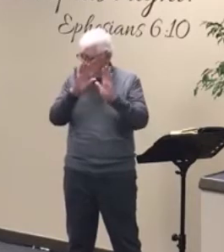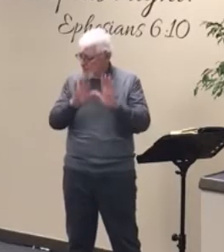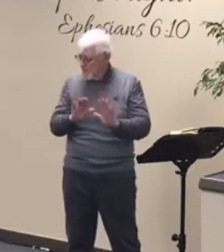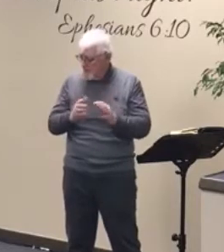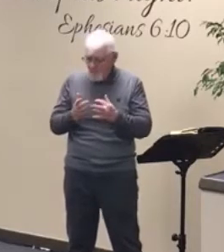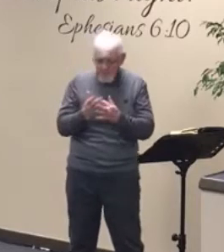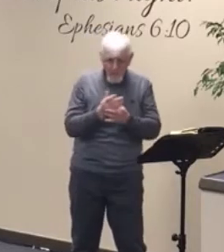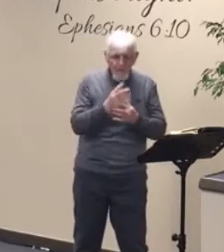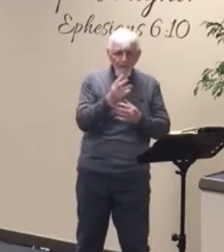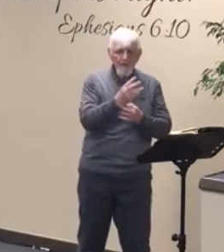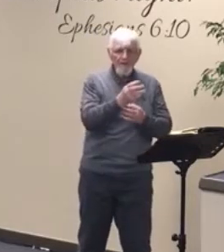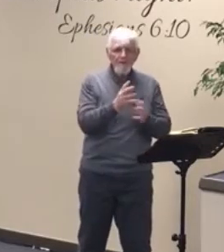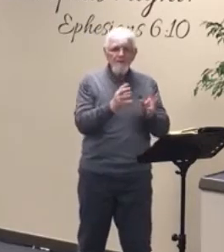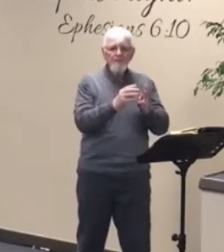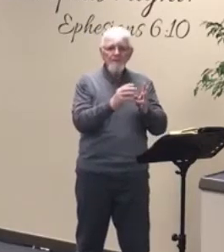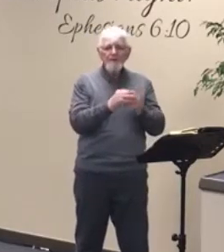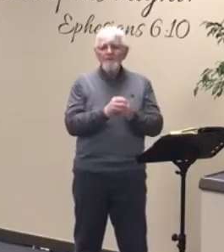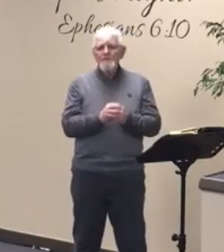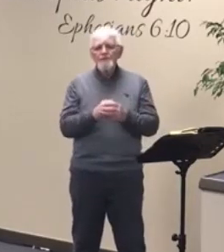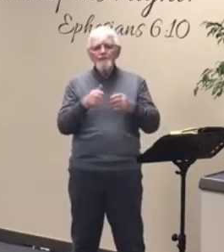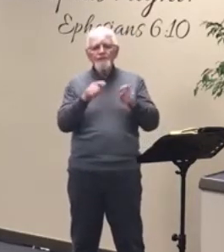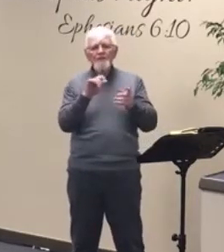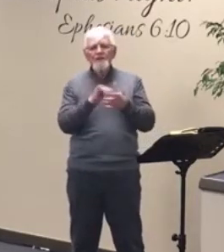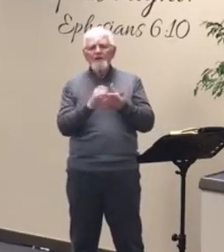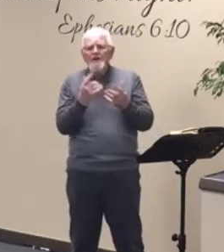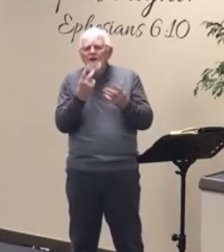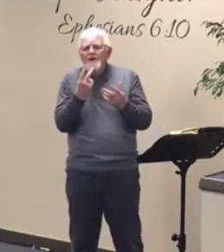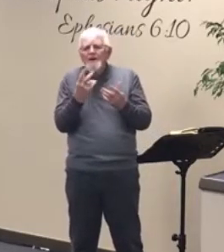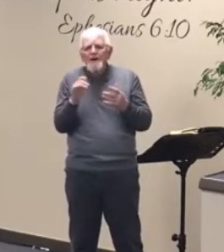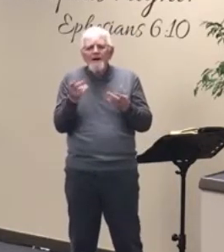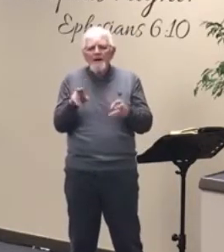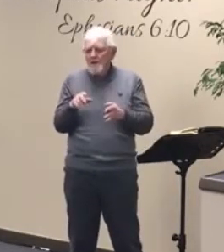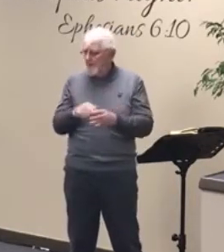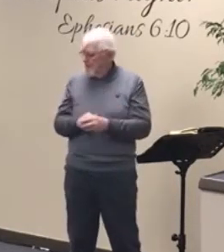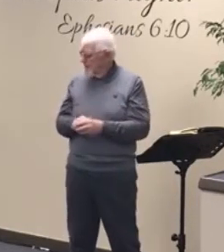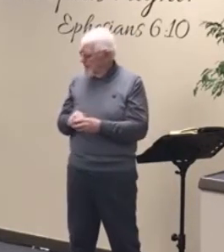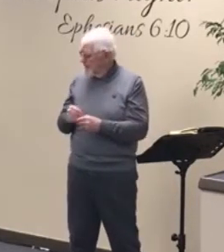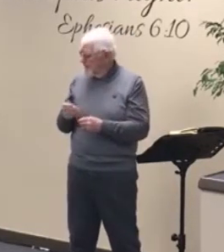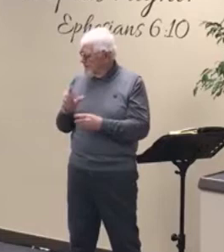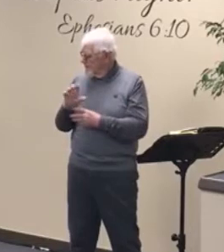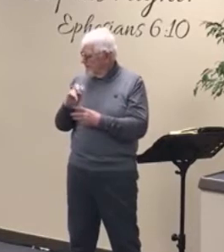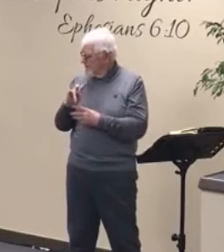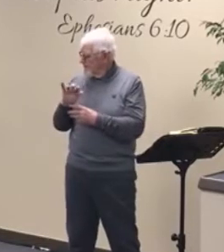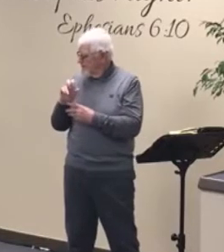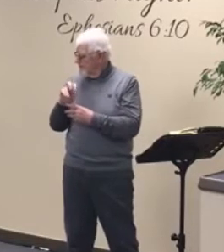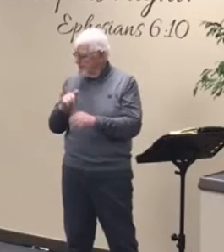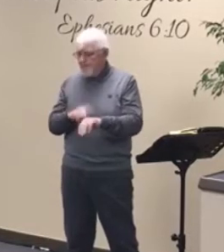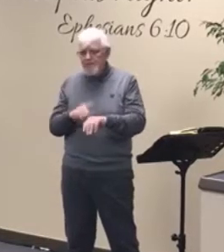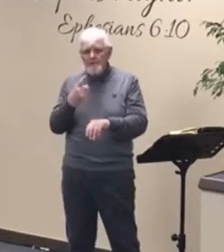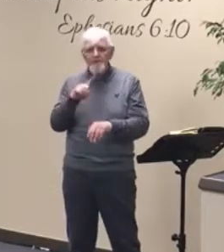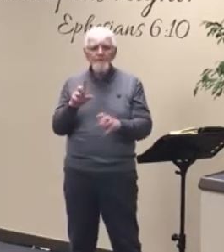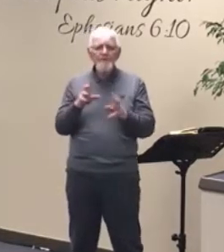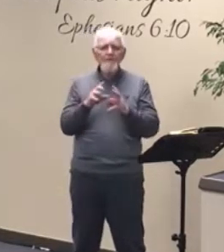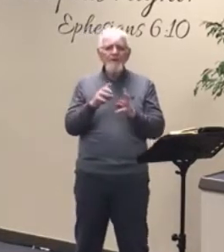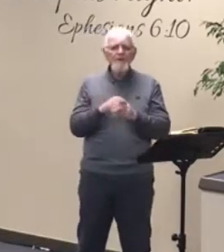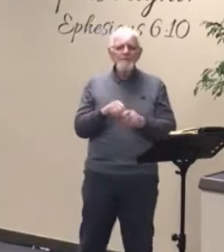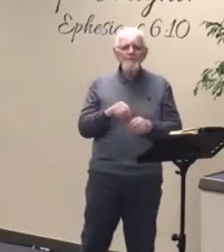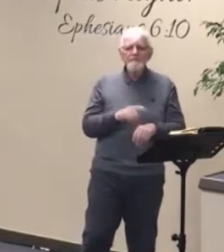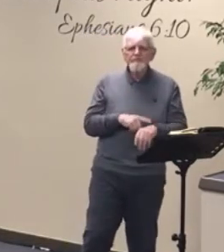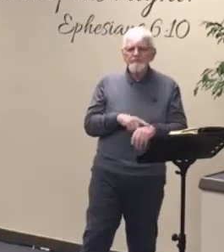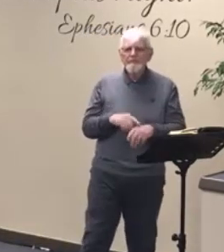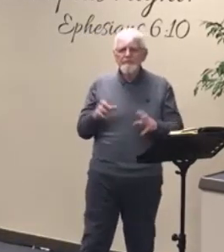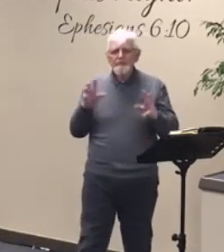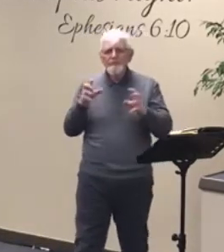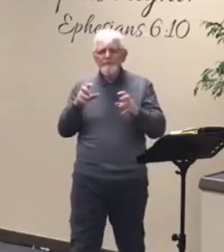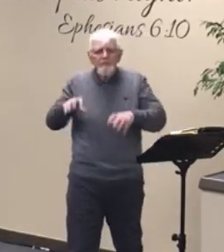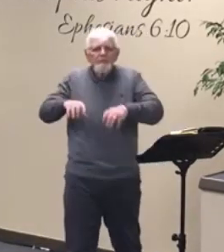through Wednesday meeting, so we'll try that, see how it goes. I don't think there's any convenient time to have a meeting. It's just going to have to be, you take some